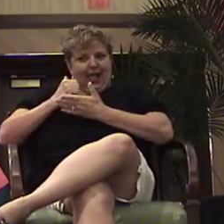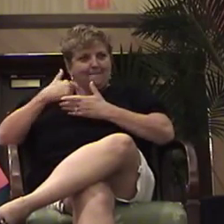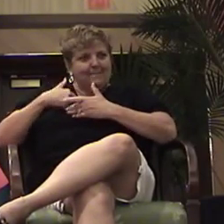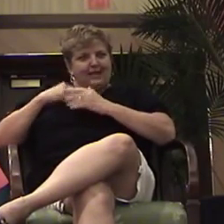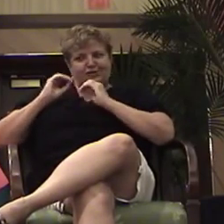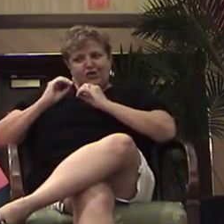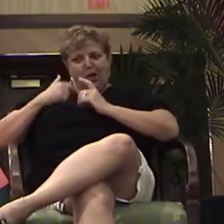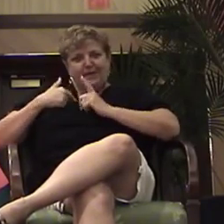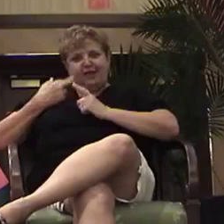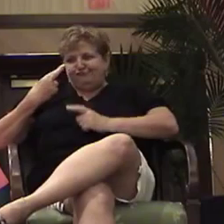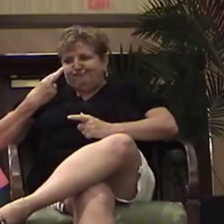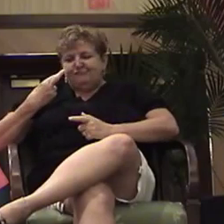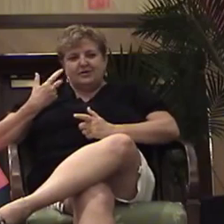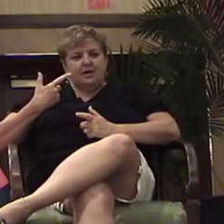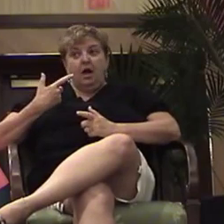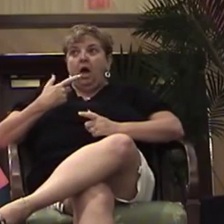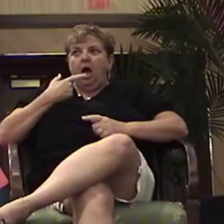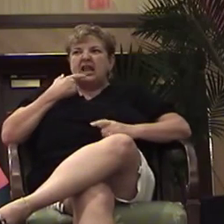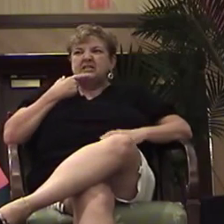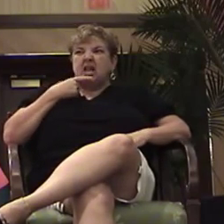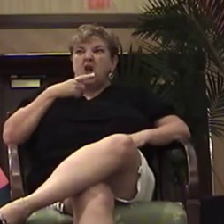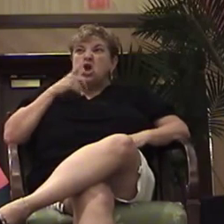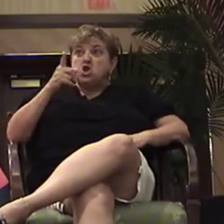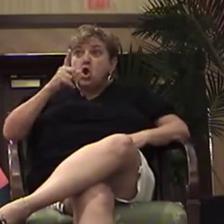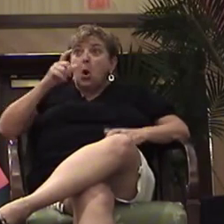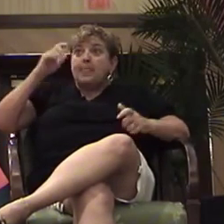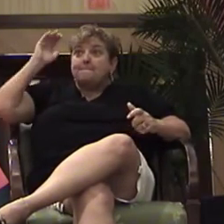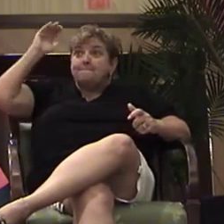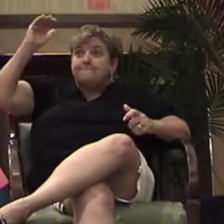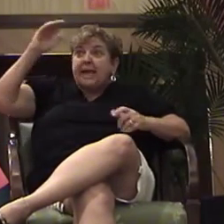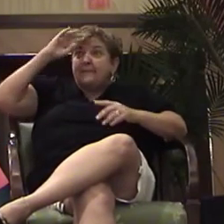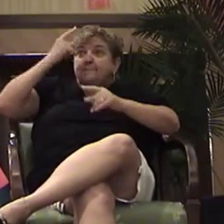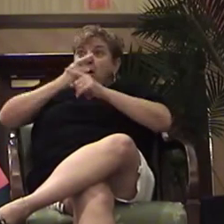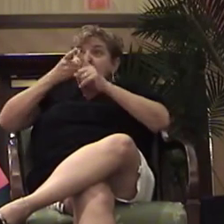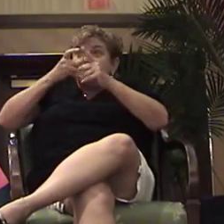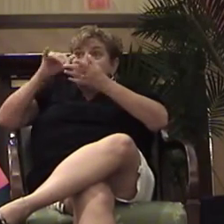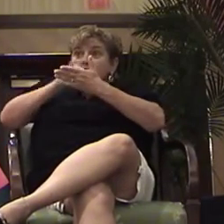And I said, are you her big brother from New York?